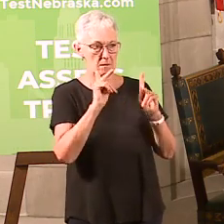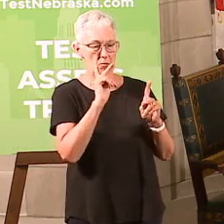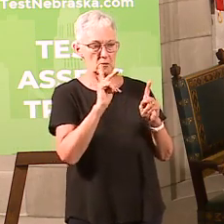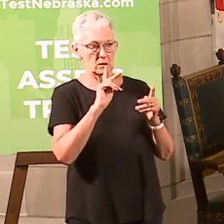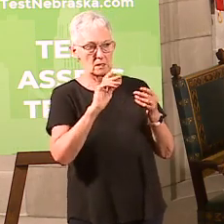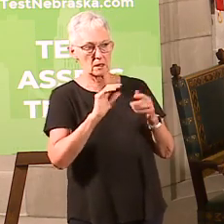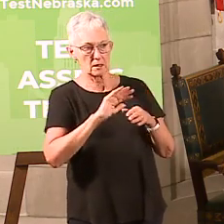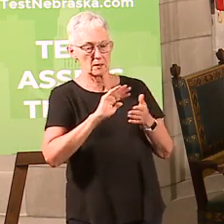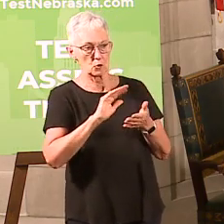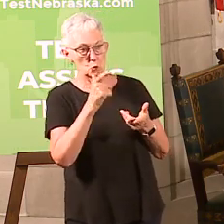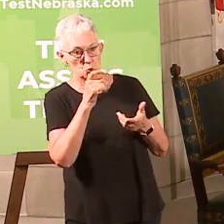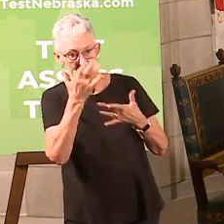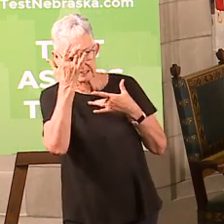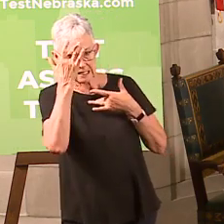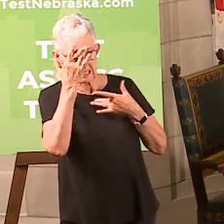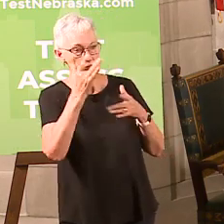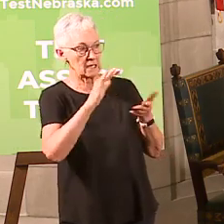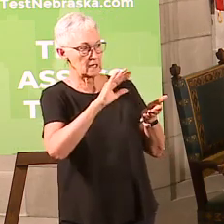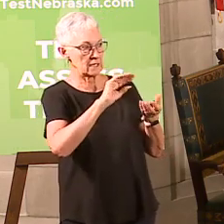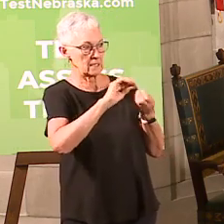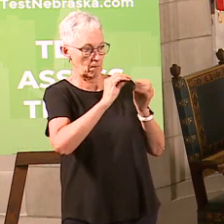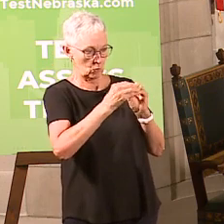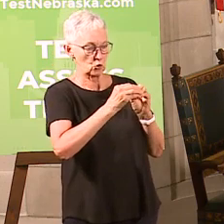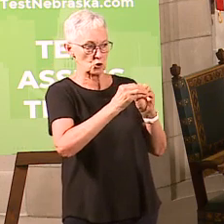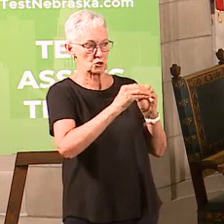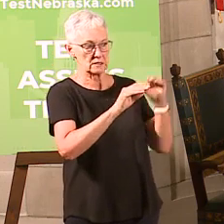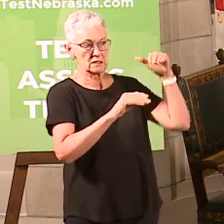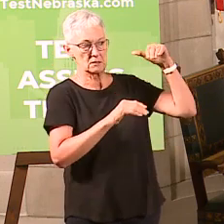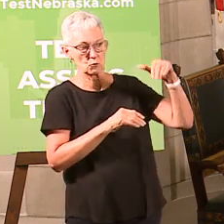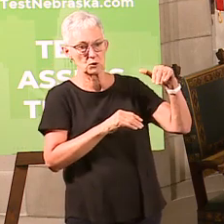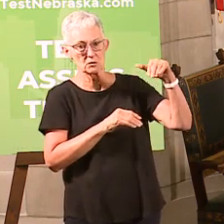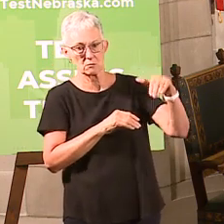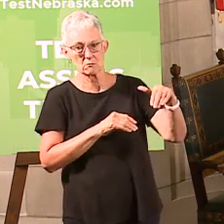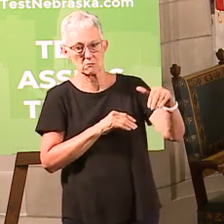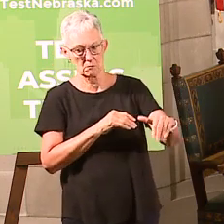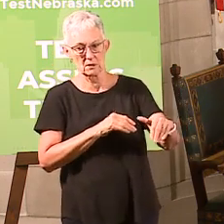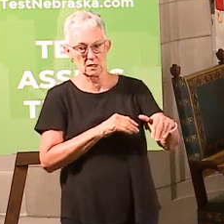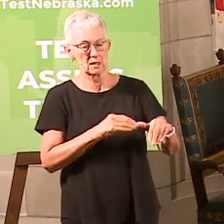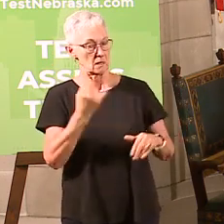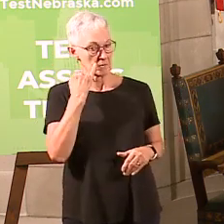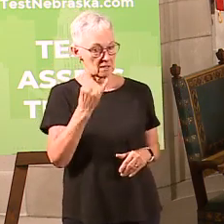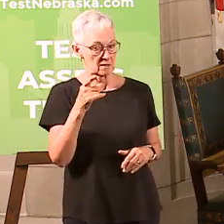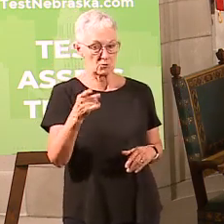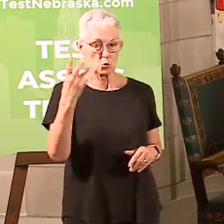long as you're continuing to practice our social distancing guidelines. So again, when you're out in public, and this